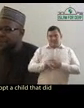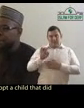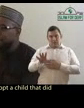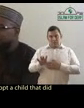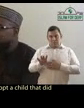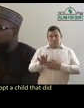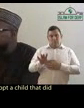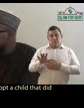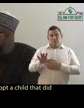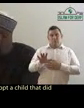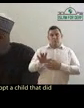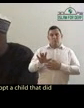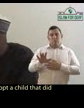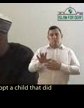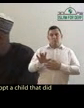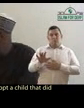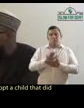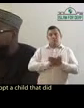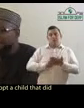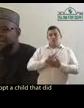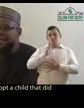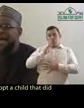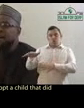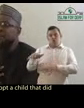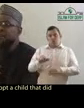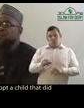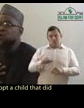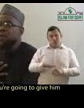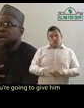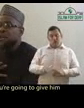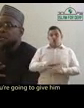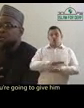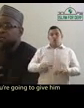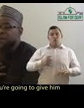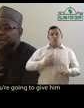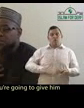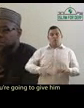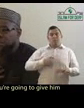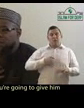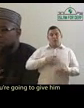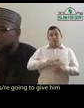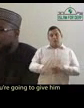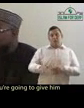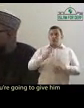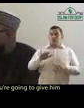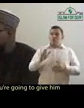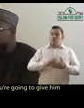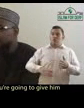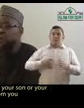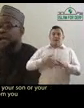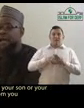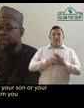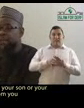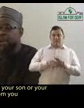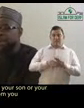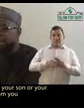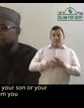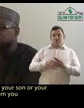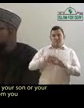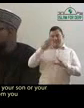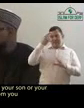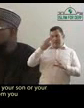Meaning, you're going to adopt a child that did not come from your blood and your flesh. And you're going to give him your